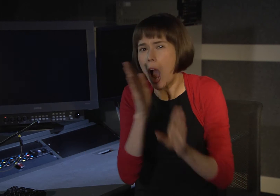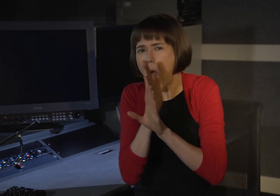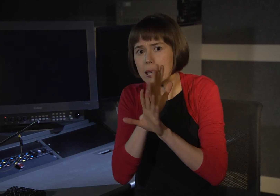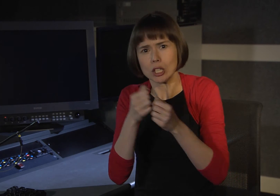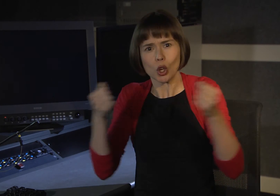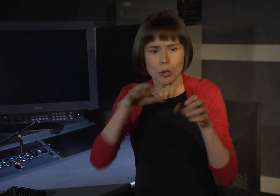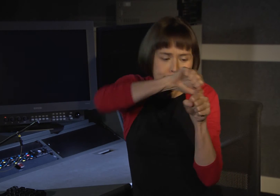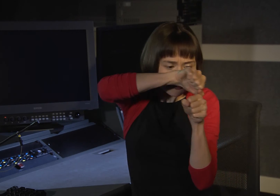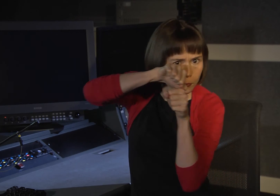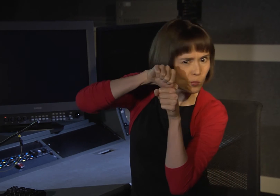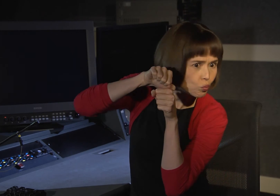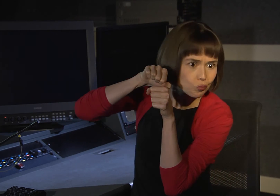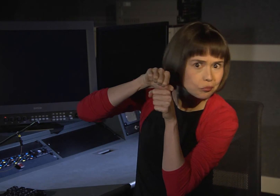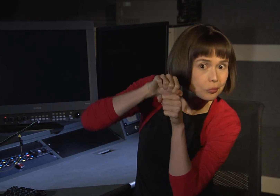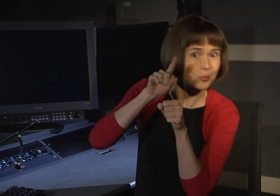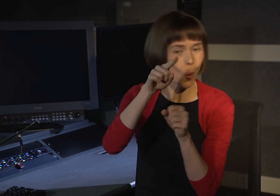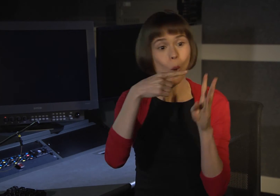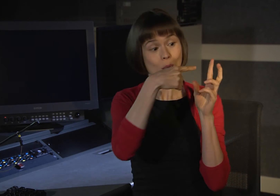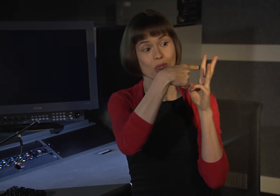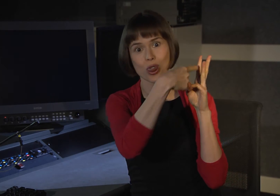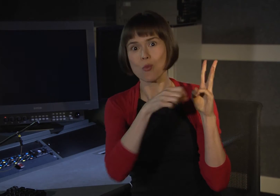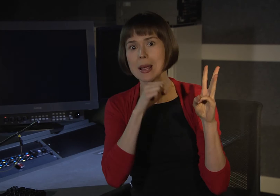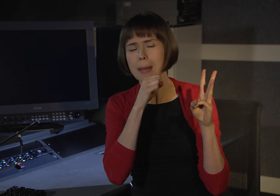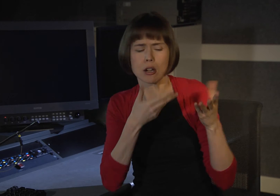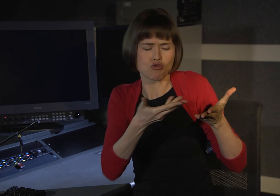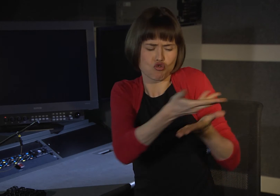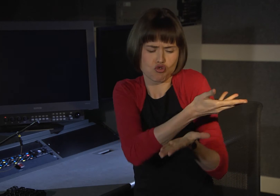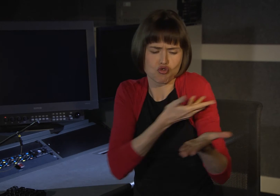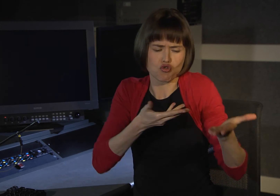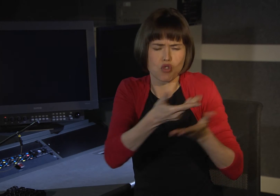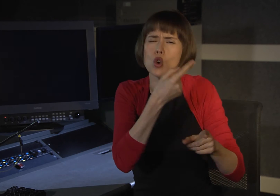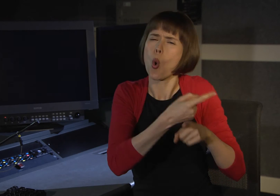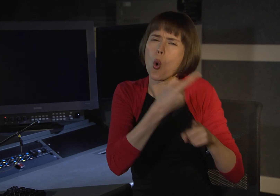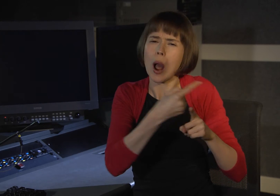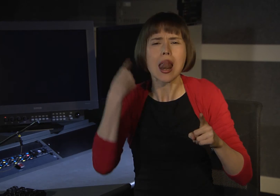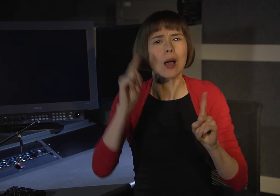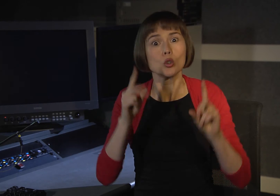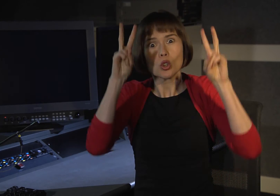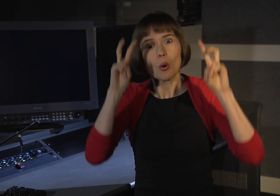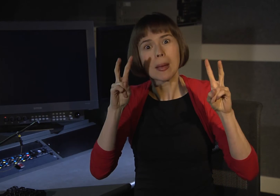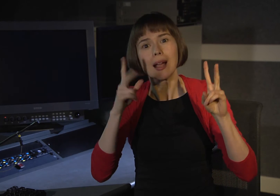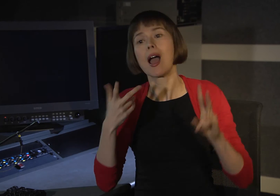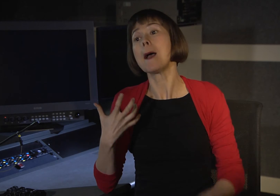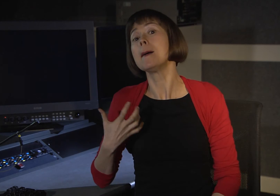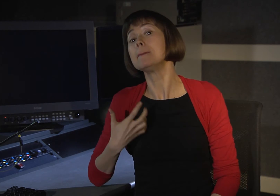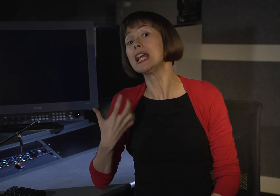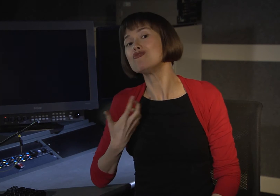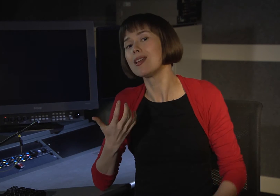go to the living room because they know Benedick is in there hiding. Now, the three men have a very loud conversation about